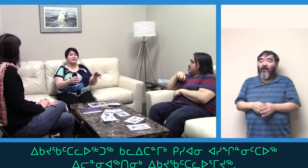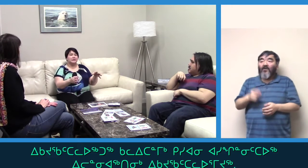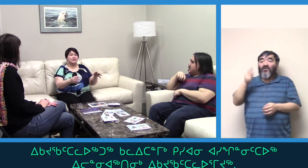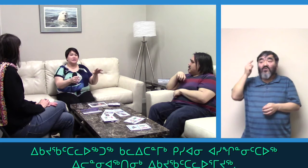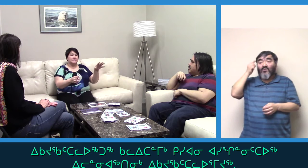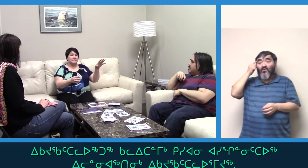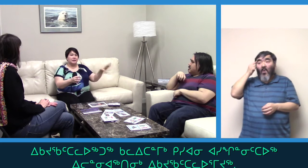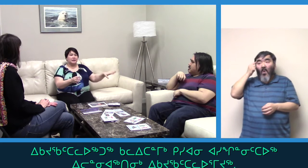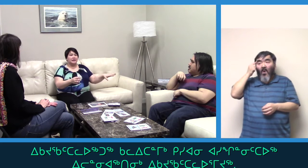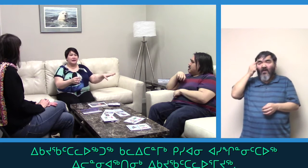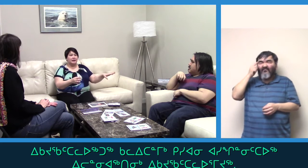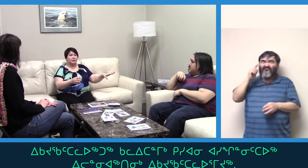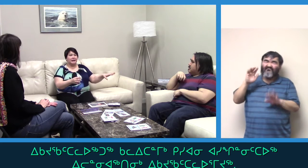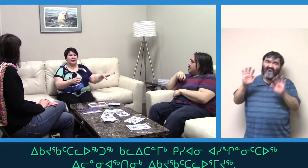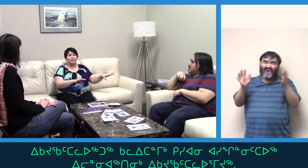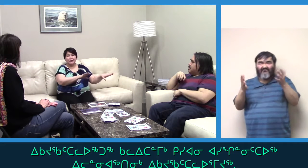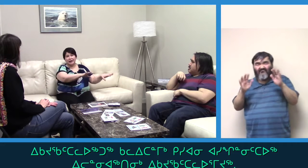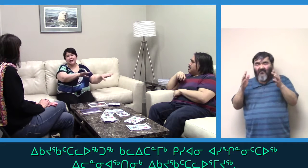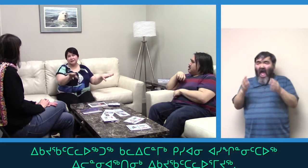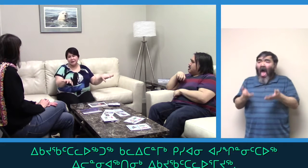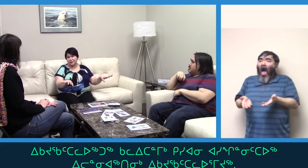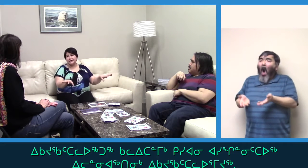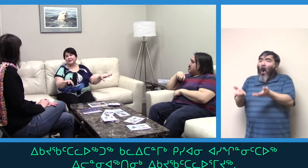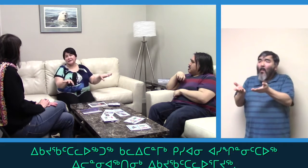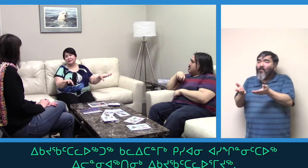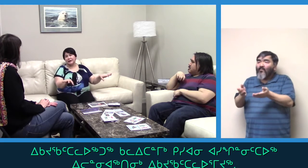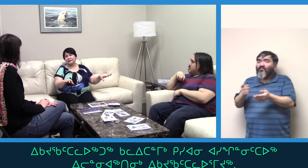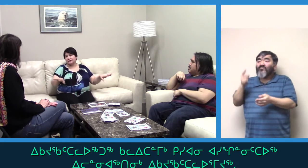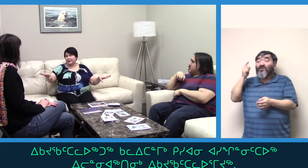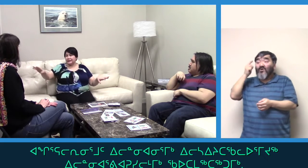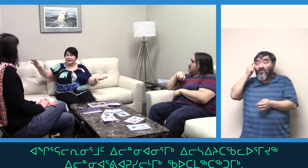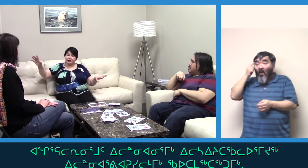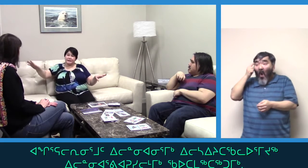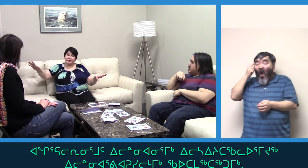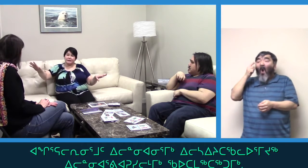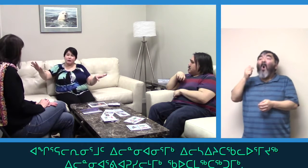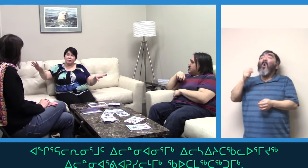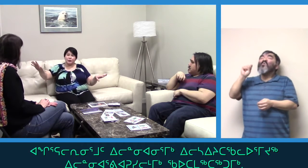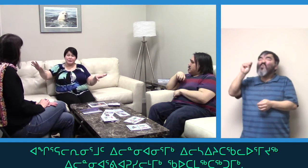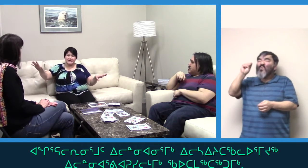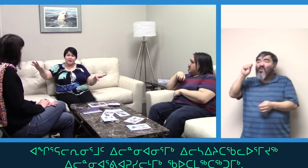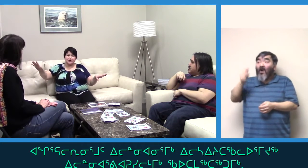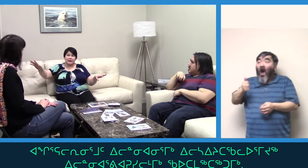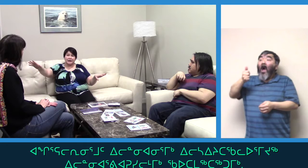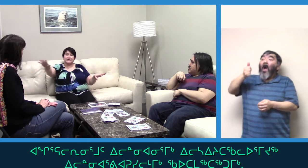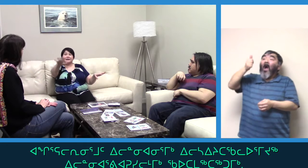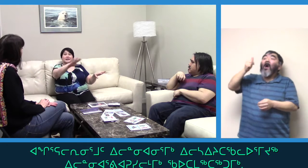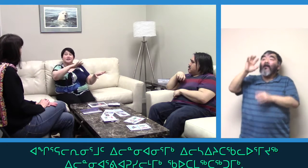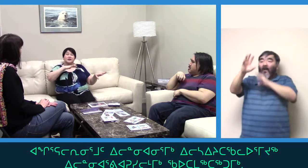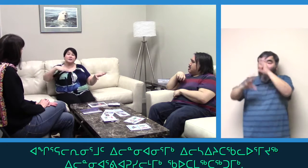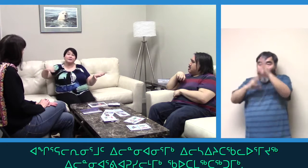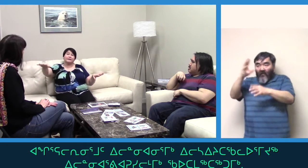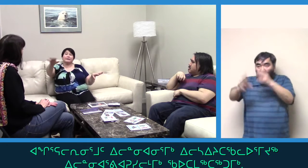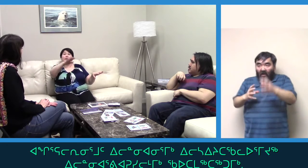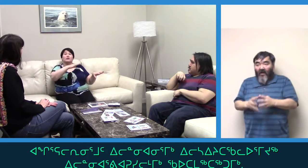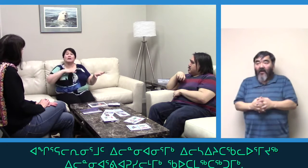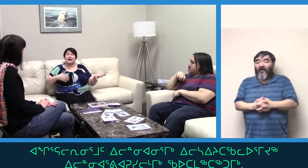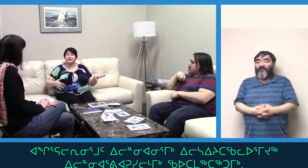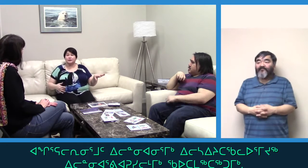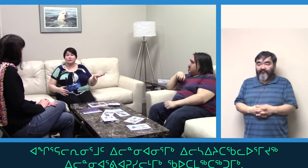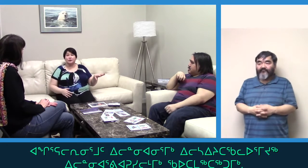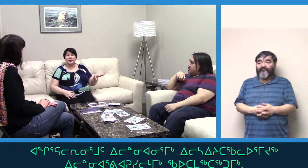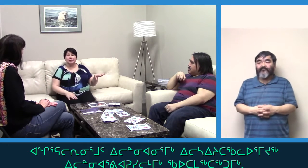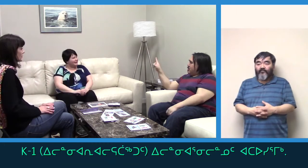generally helped Clayton, but other students as well. Mm-hmm. And there was a homeroom teacher that did the general